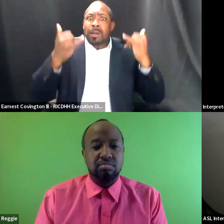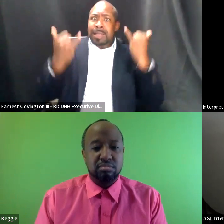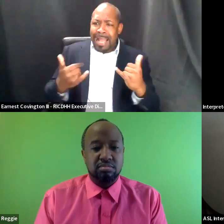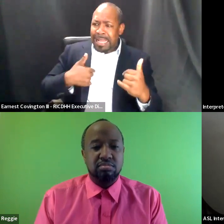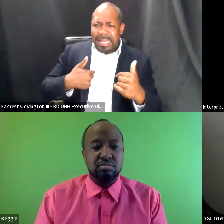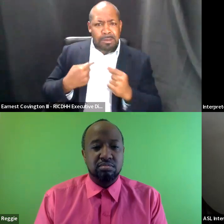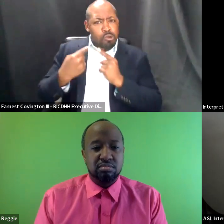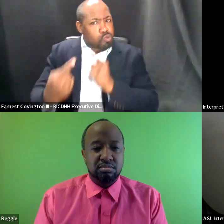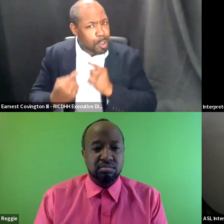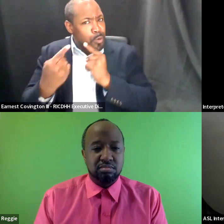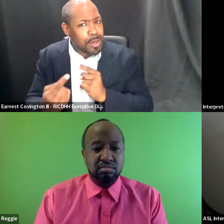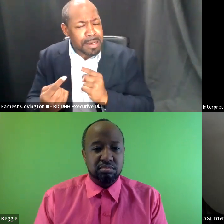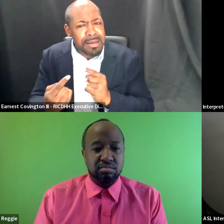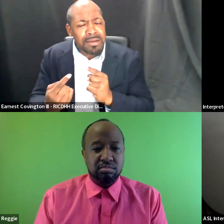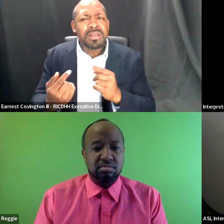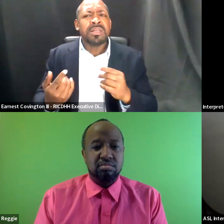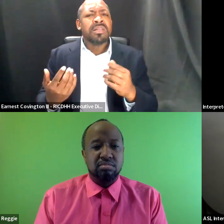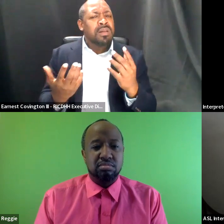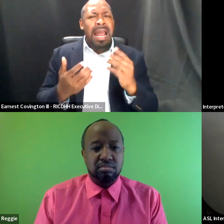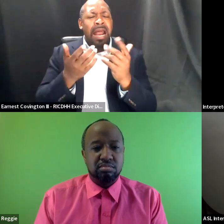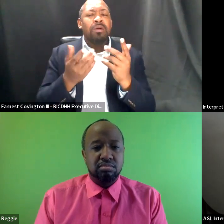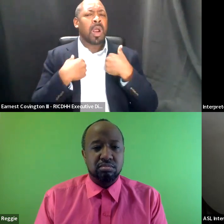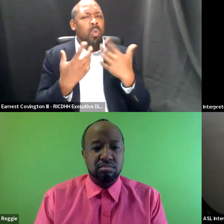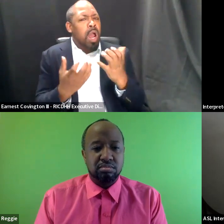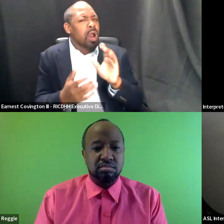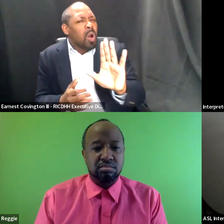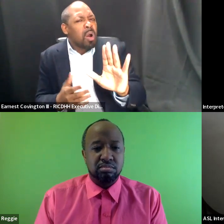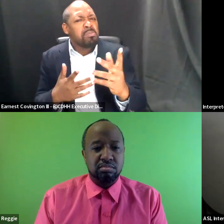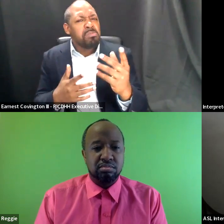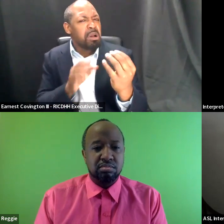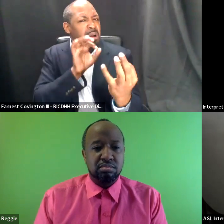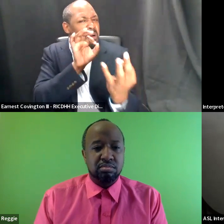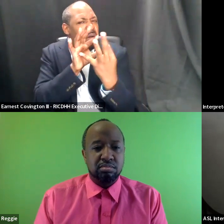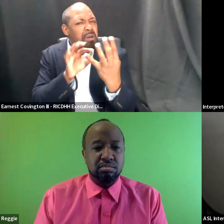other regardless of race or color or hearing status.